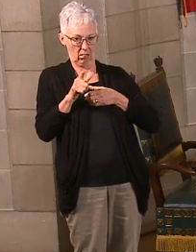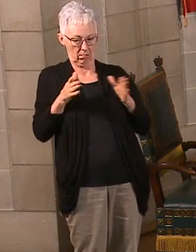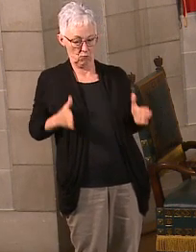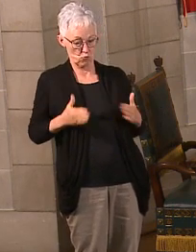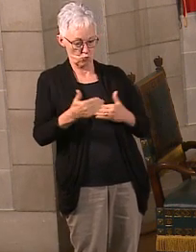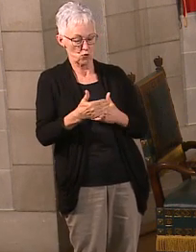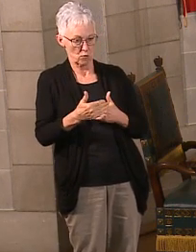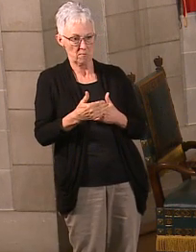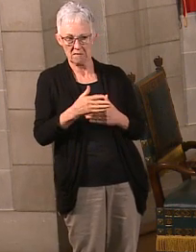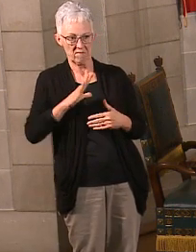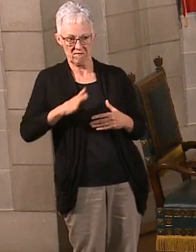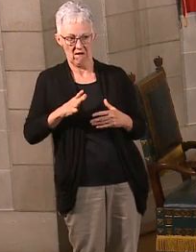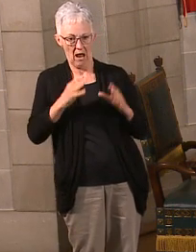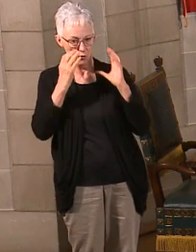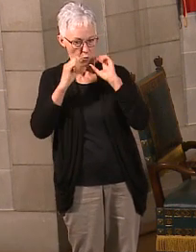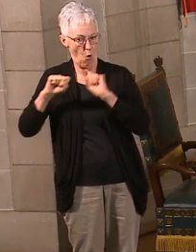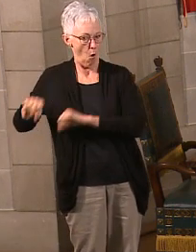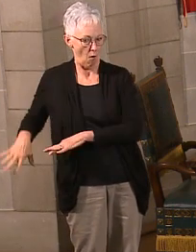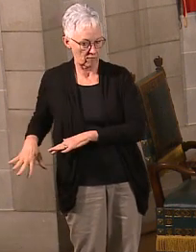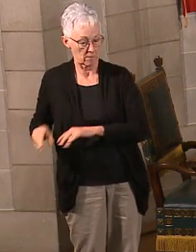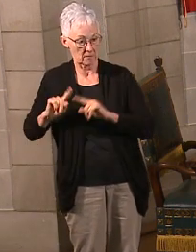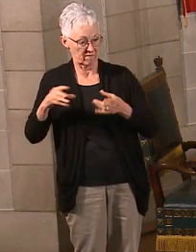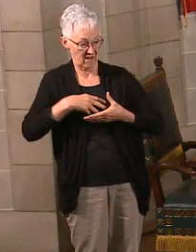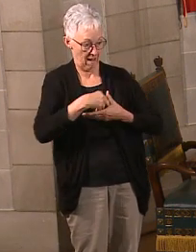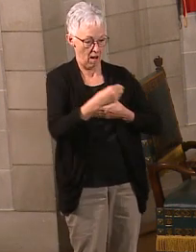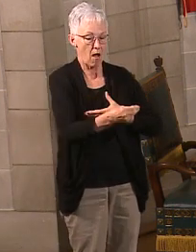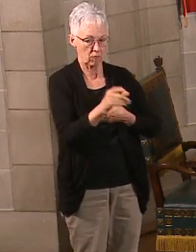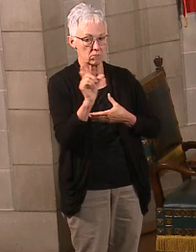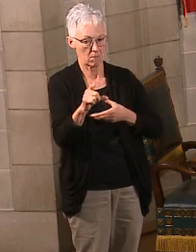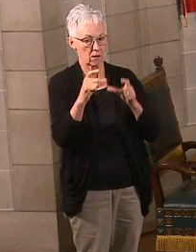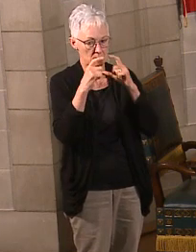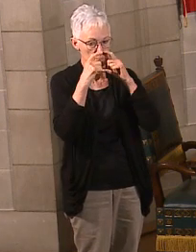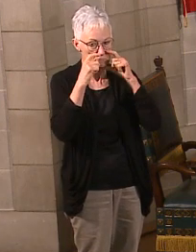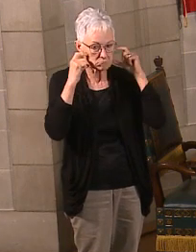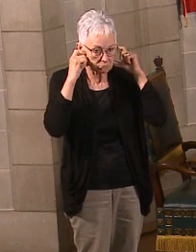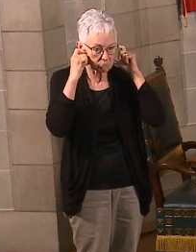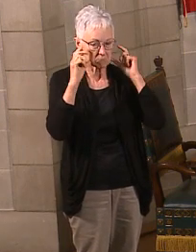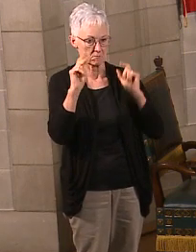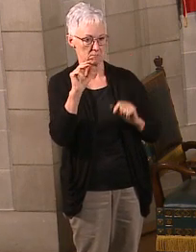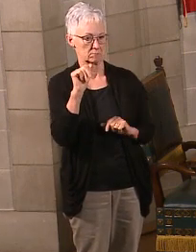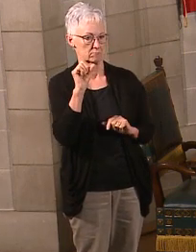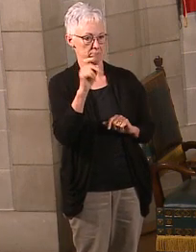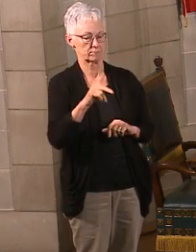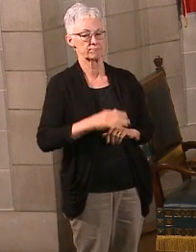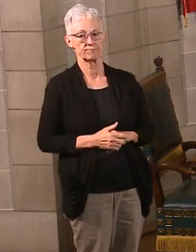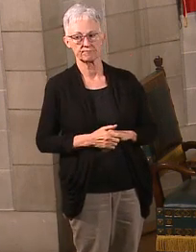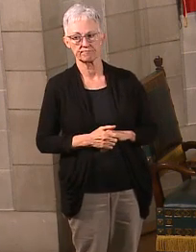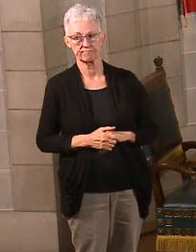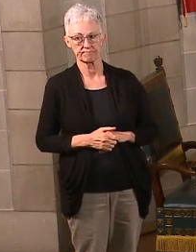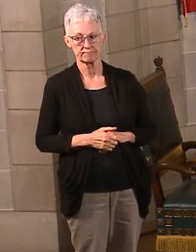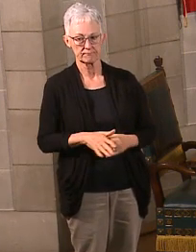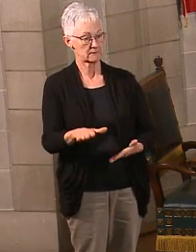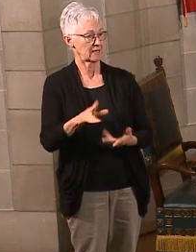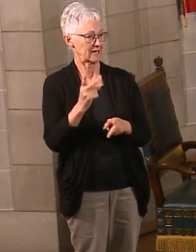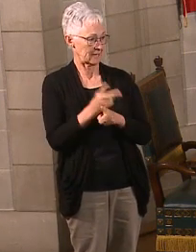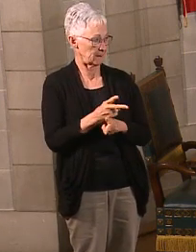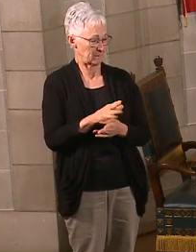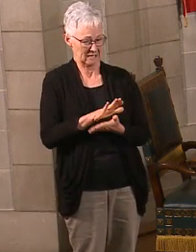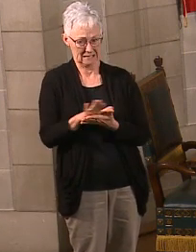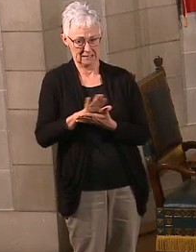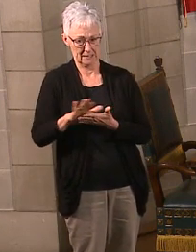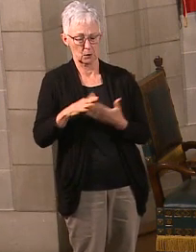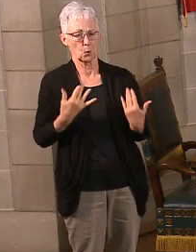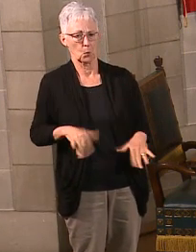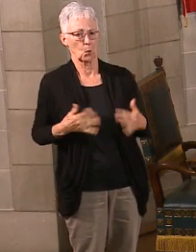Sanitation. We knew that was a huge issue. We were already working hard on that because we work on it hard all of the time as a prison system, but with the